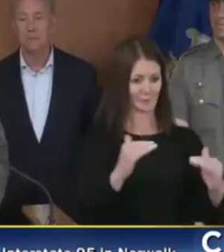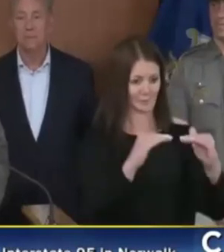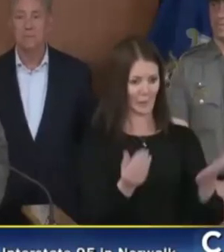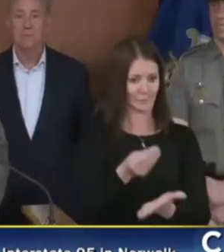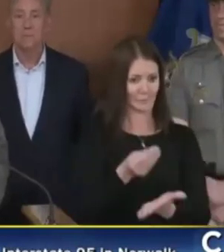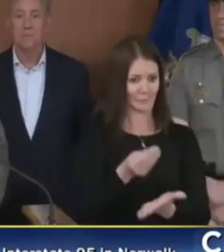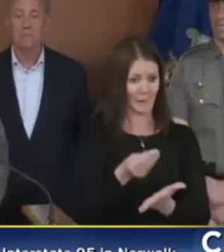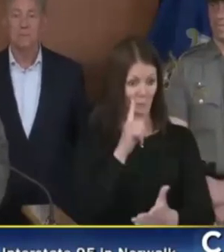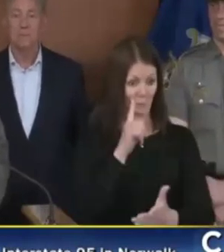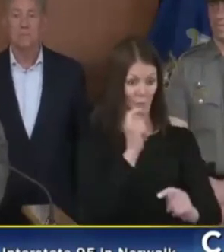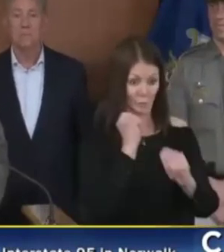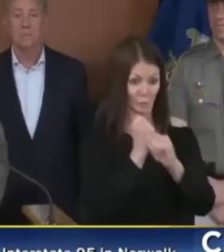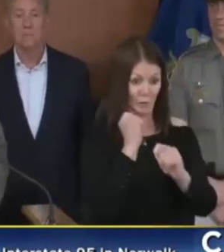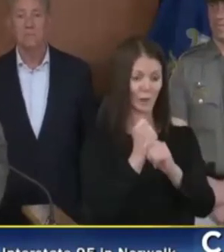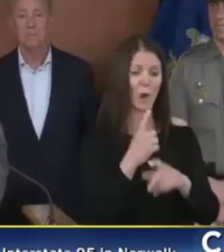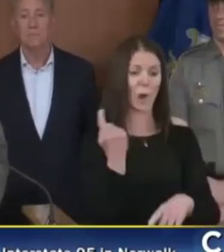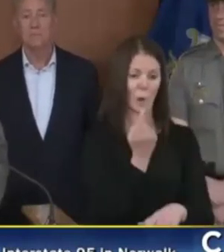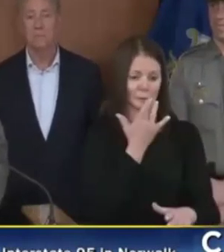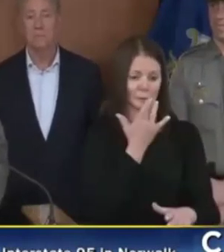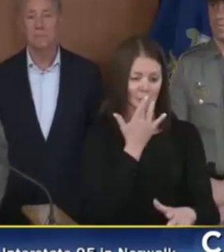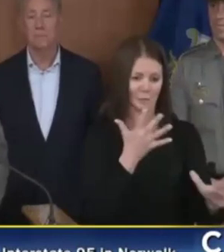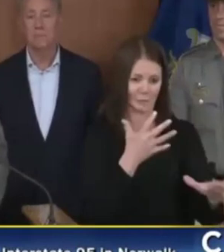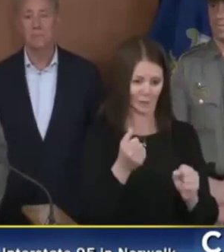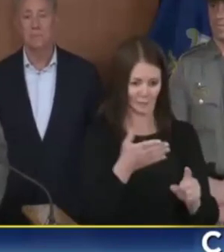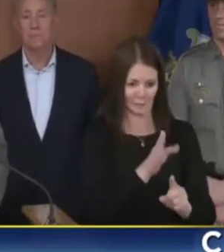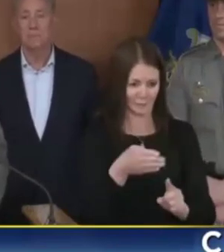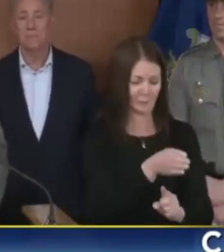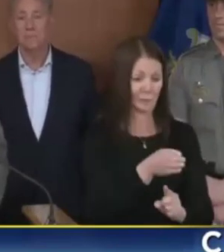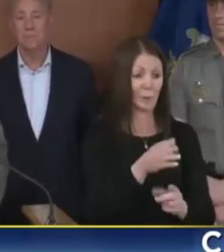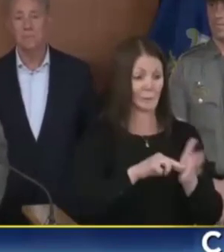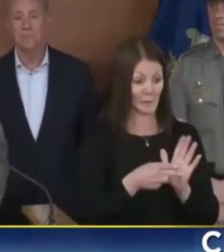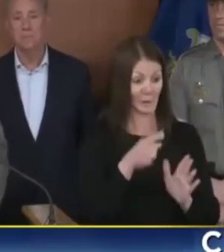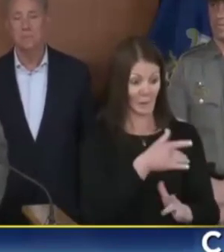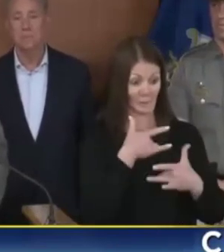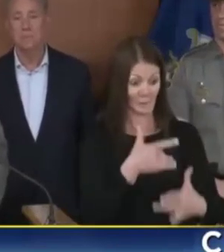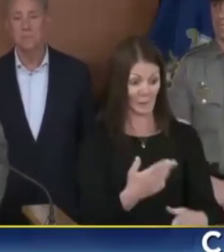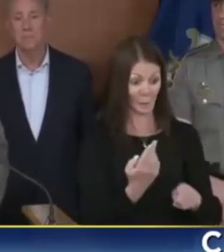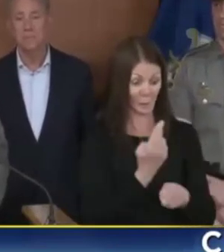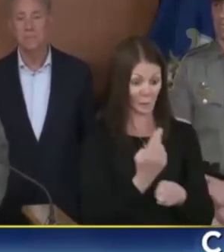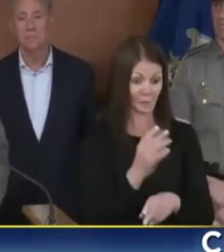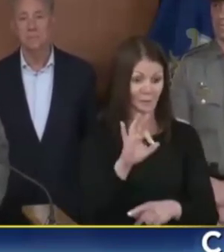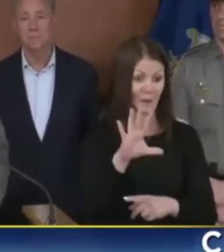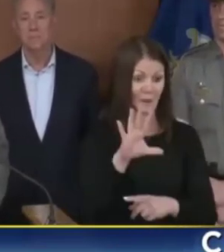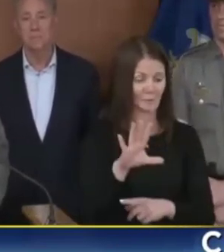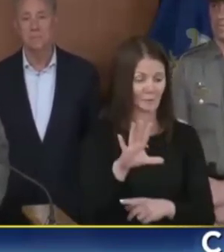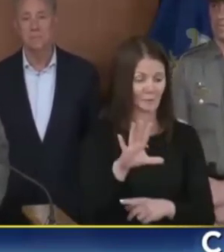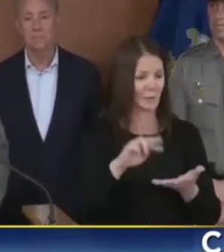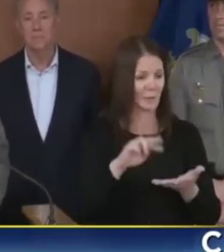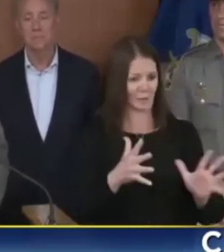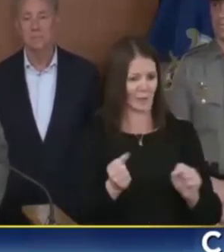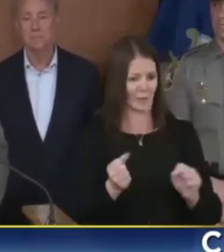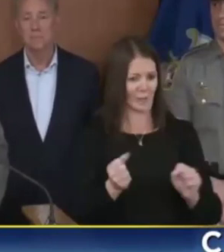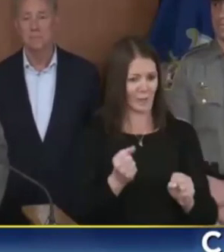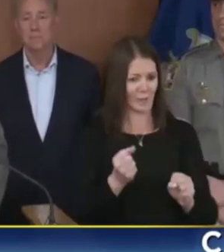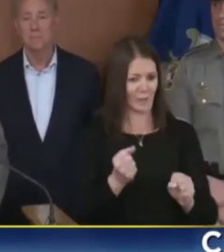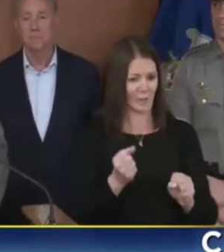commercial trucking space, so they're going to go the fastest route. So if they were taking 95 to begin with, was going to be the fastest route for them. Now it